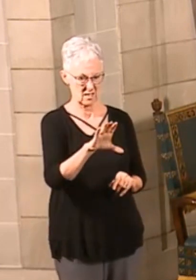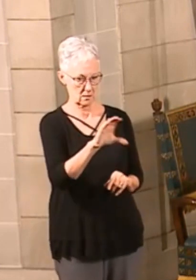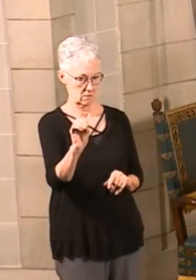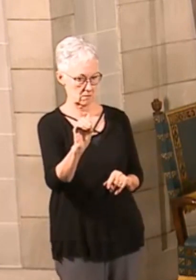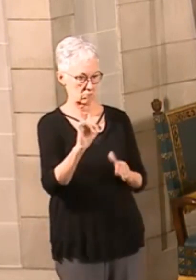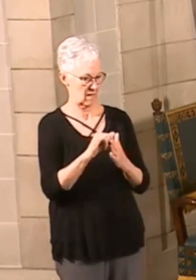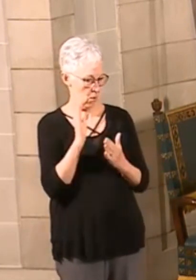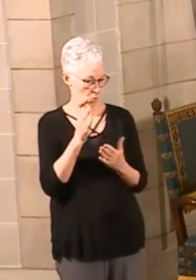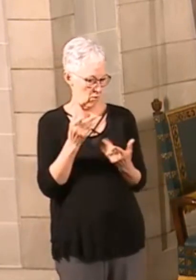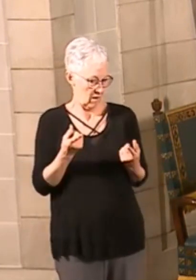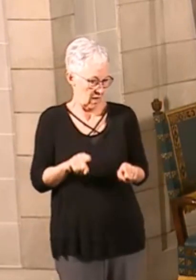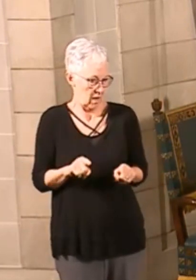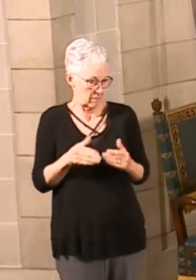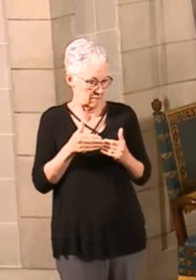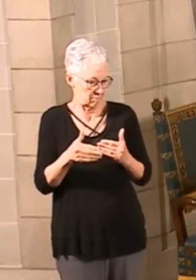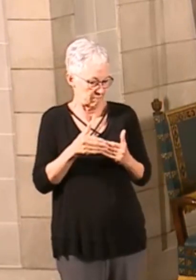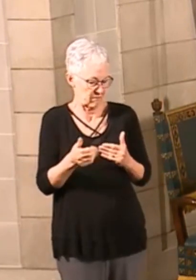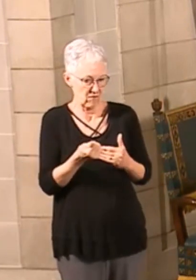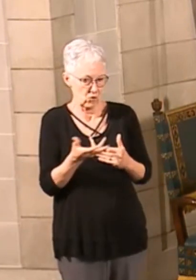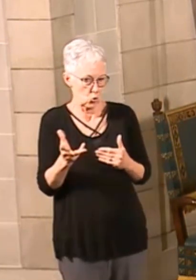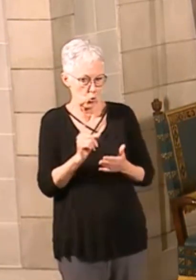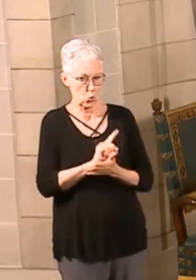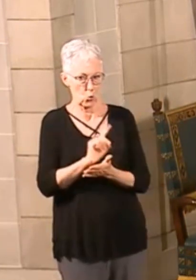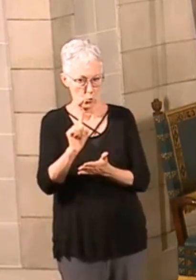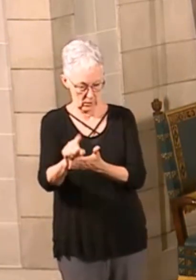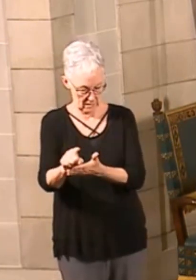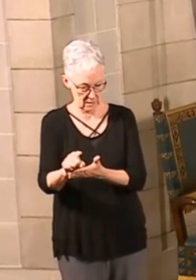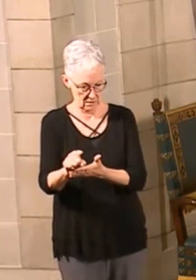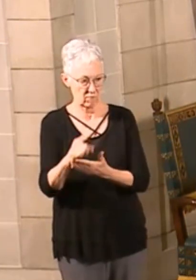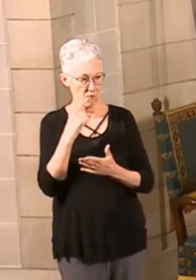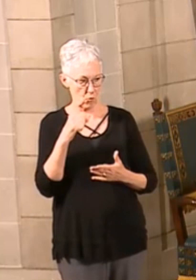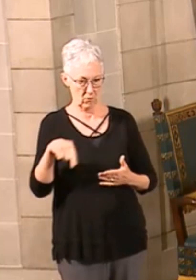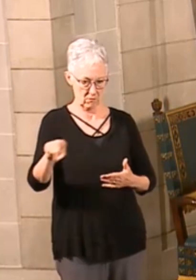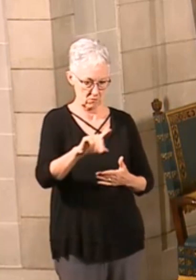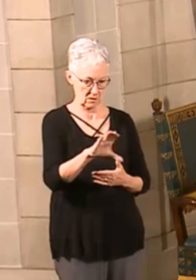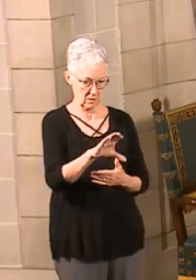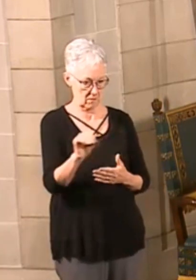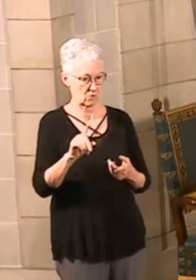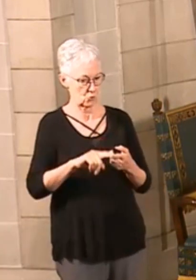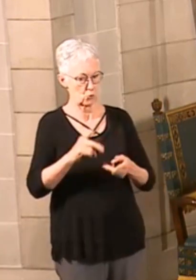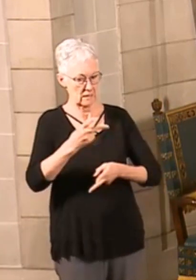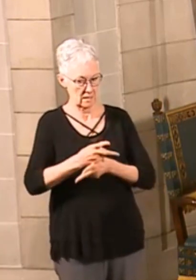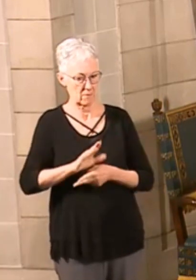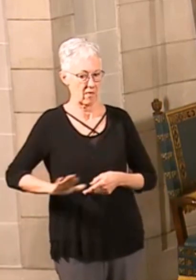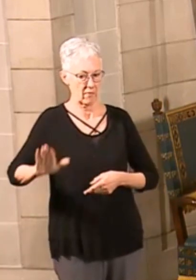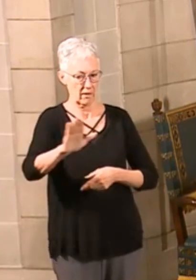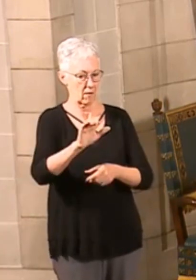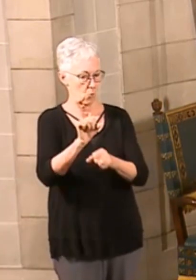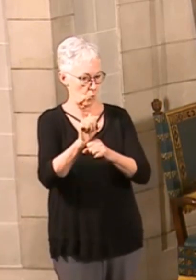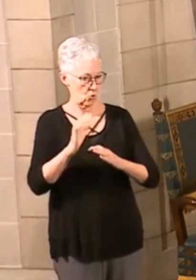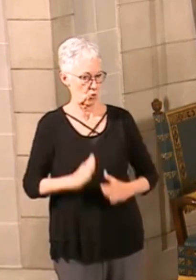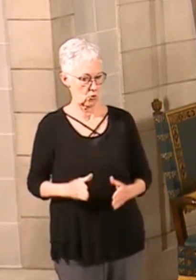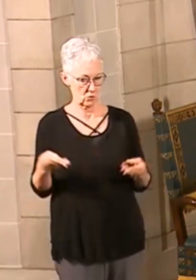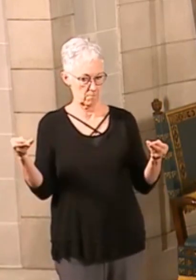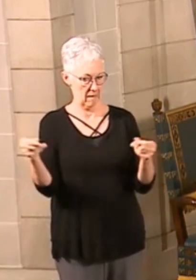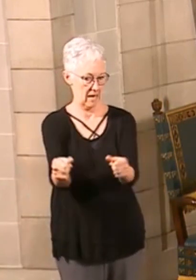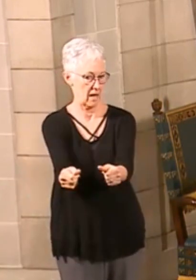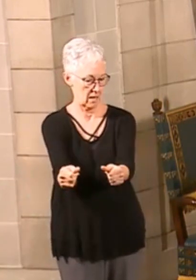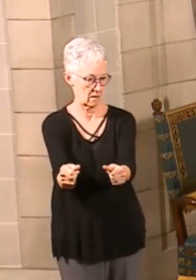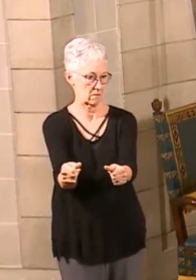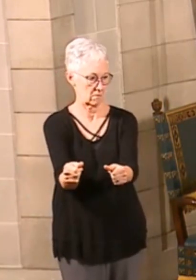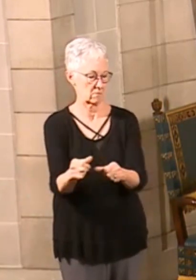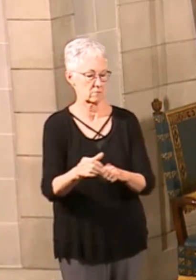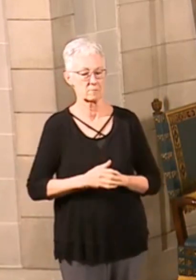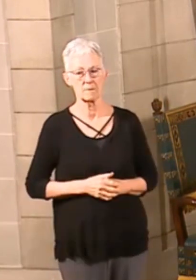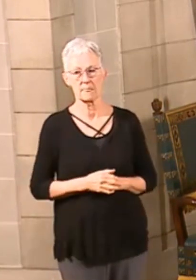next couple of weeks. Quarters 3 and 4 are also critical. I'd say quarter 3 is the documentation side. For all